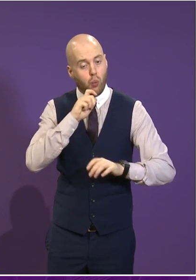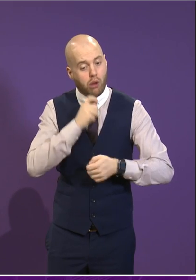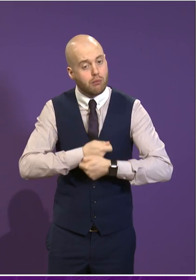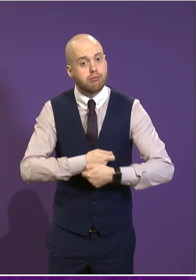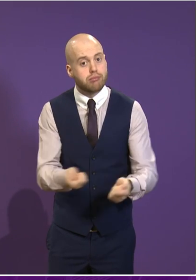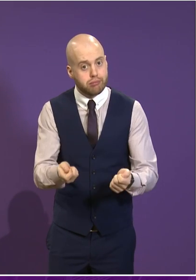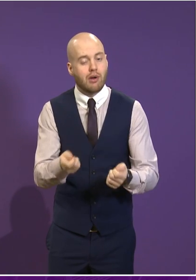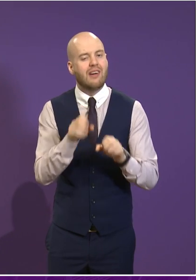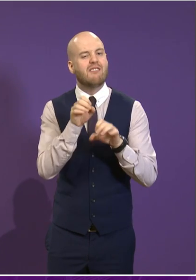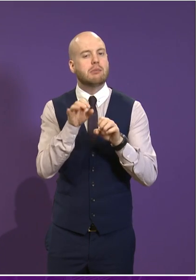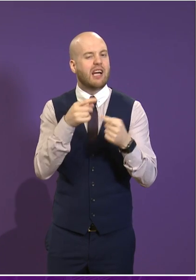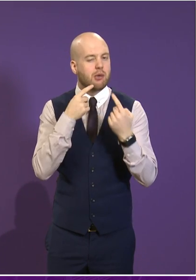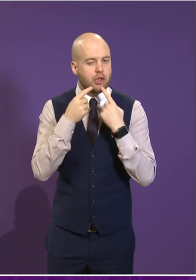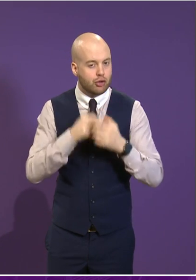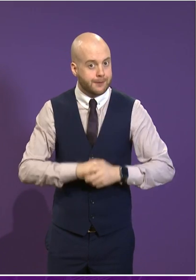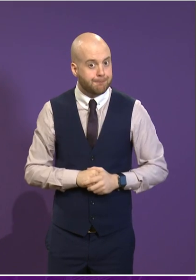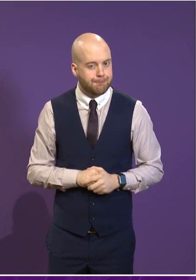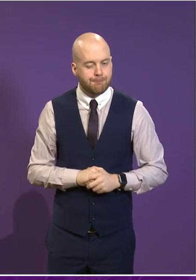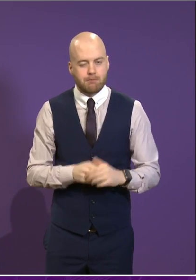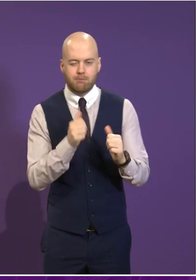information into that. Brilliant, thank you.